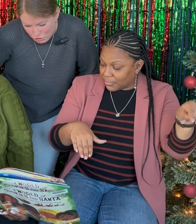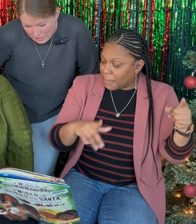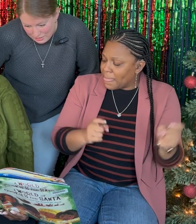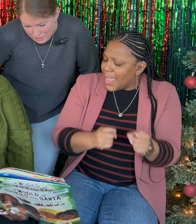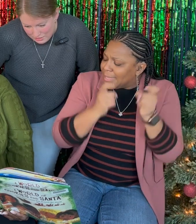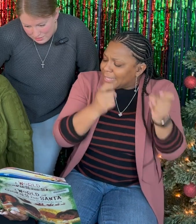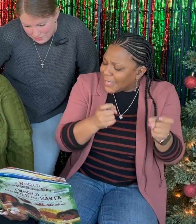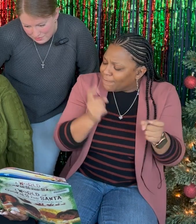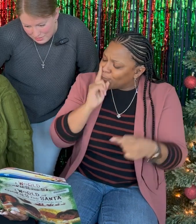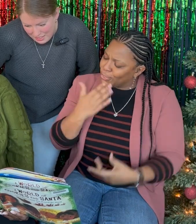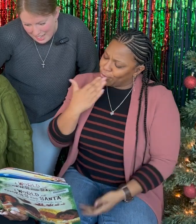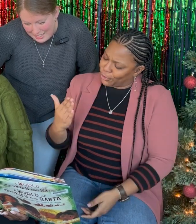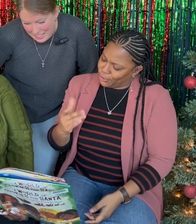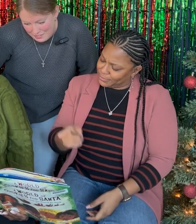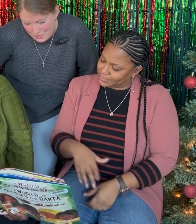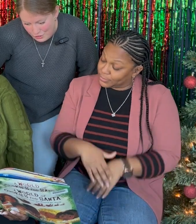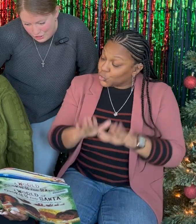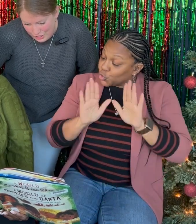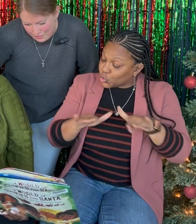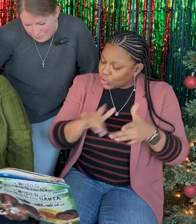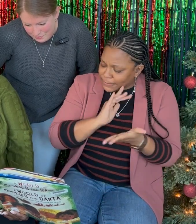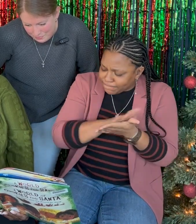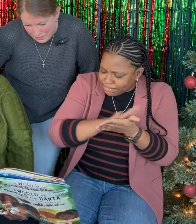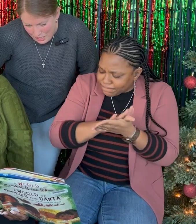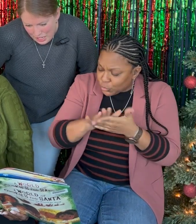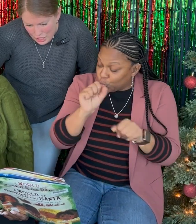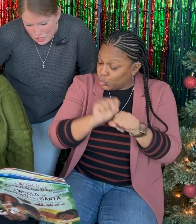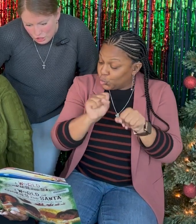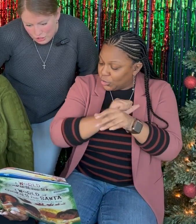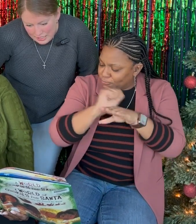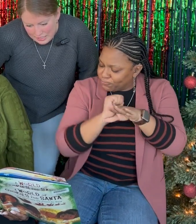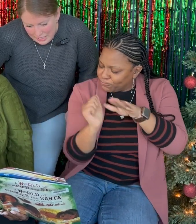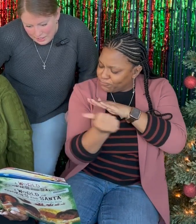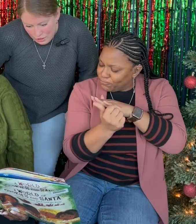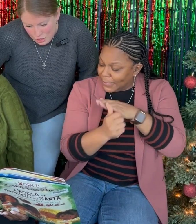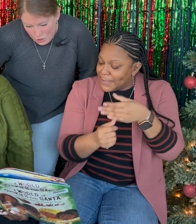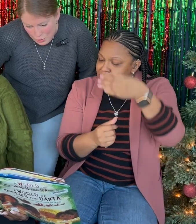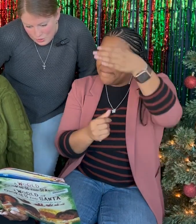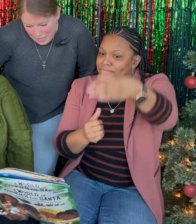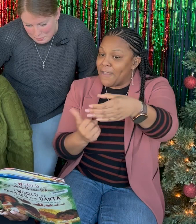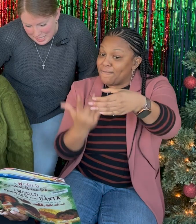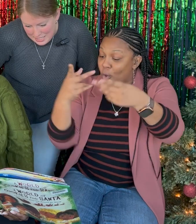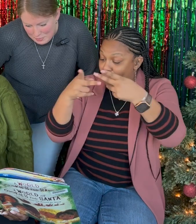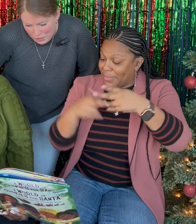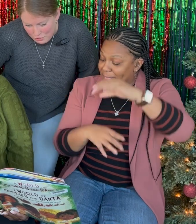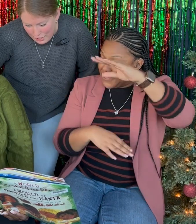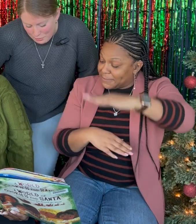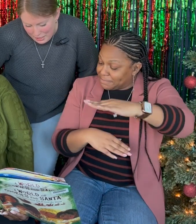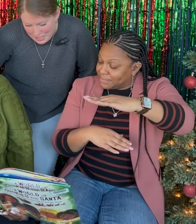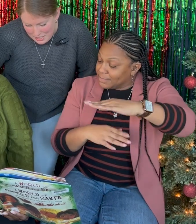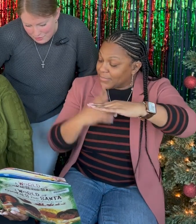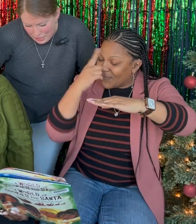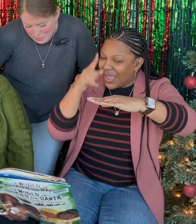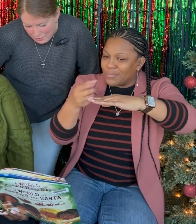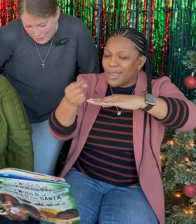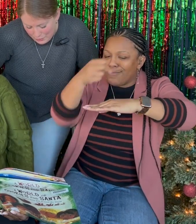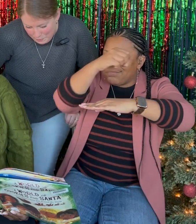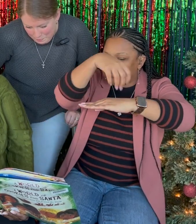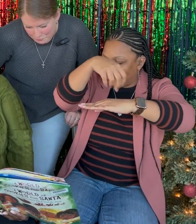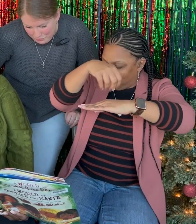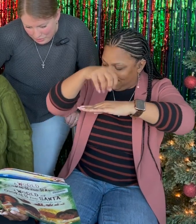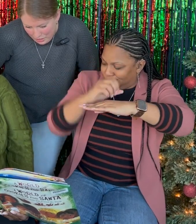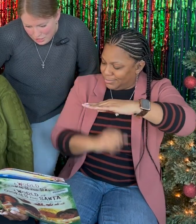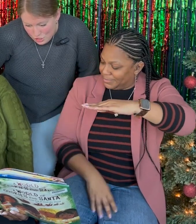bad children and gifts for the good. Children clean their shoes and place them near the fireplace for him to